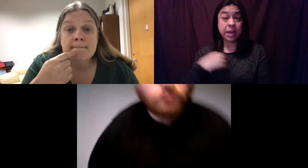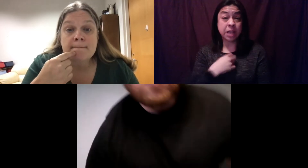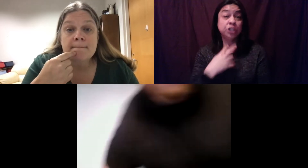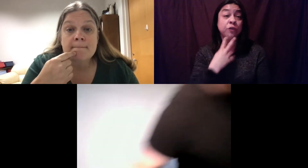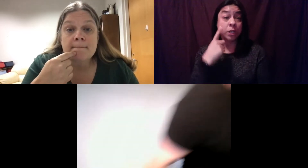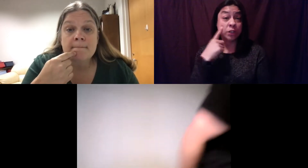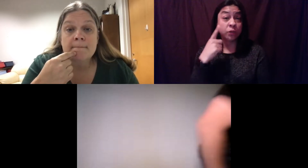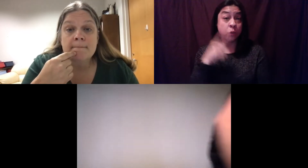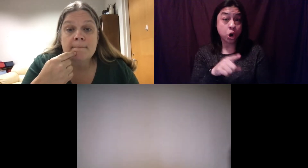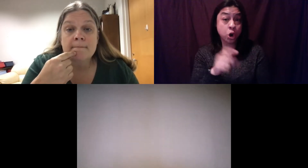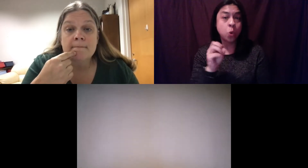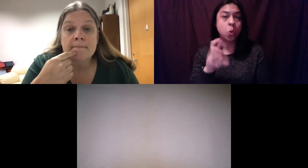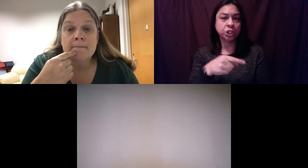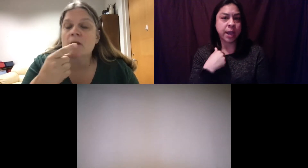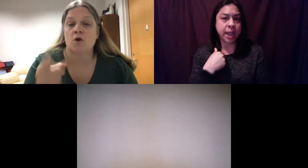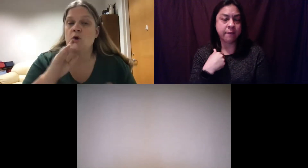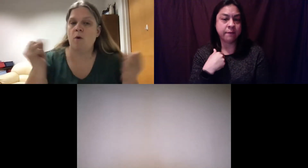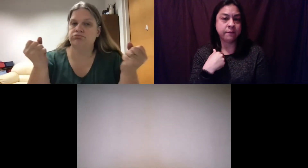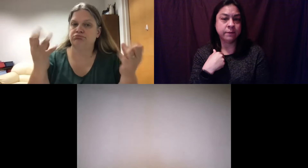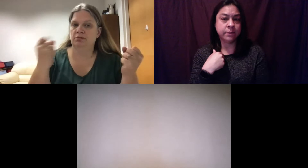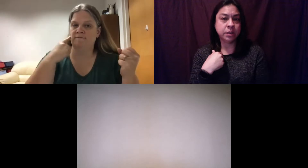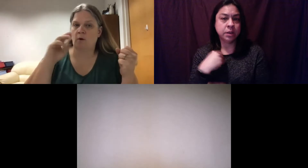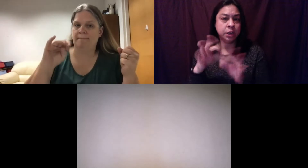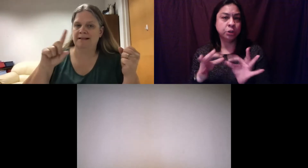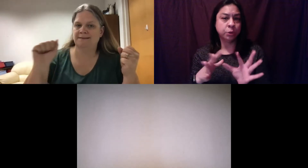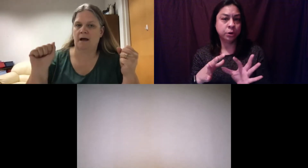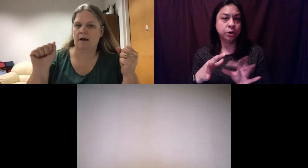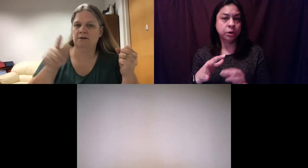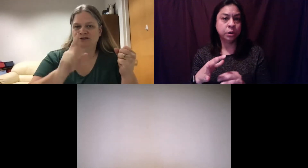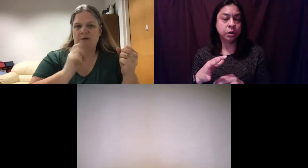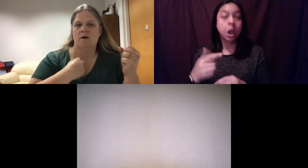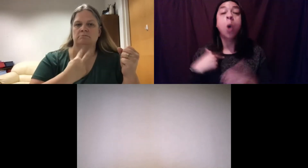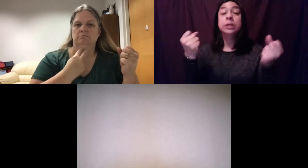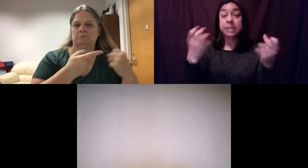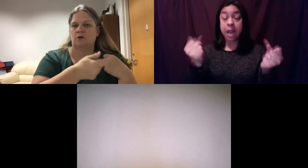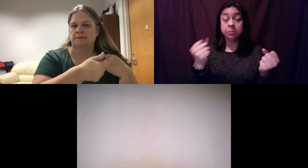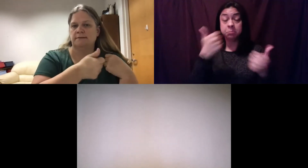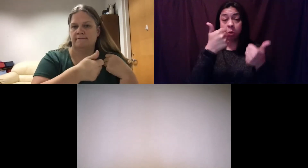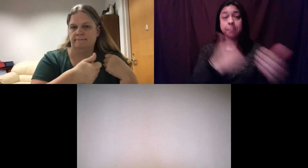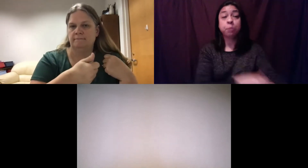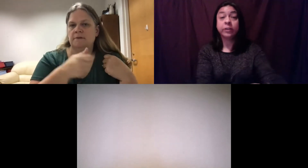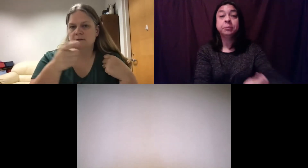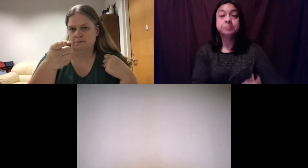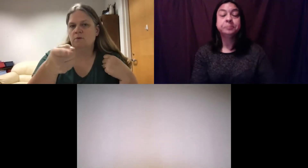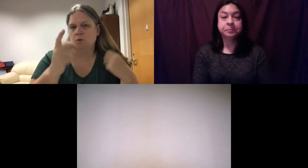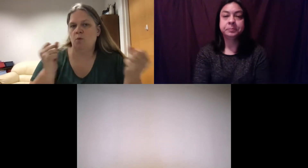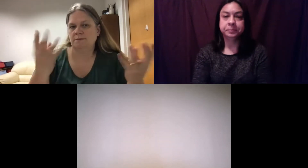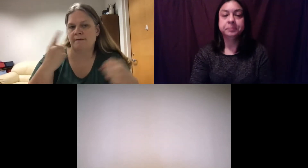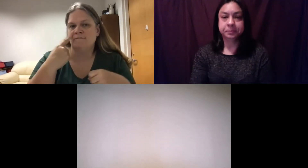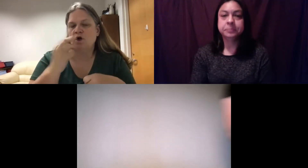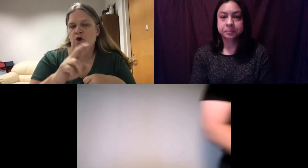will need us to voice for her, or she have an interpreter. Oh, sign, okay, perfect.